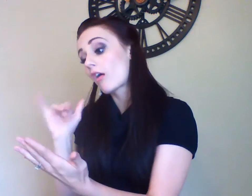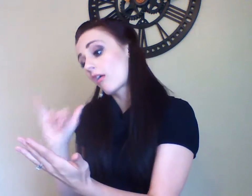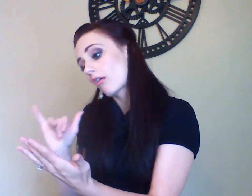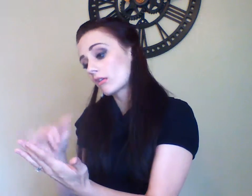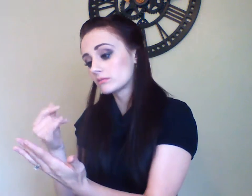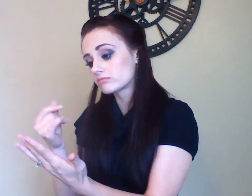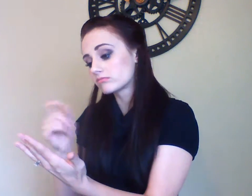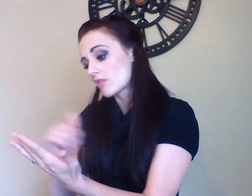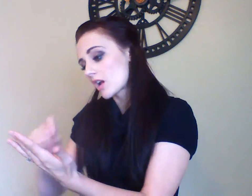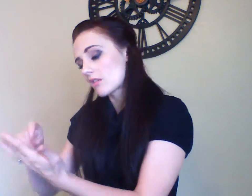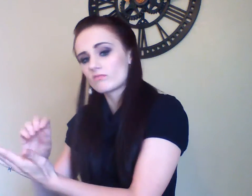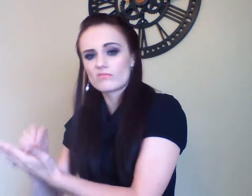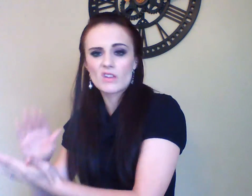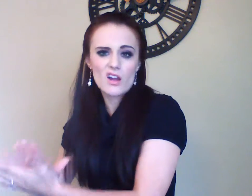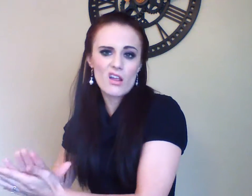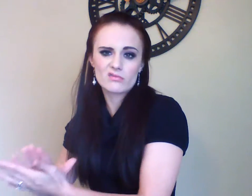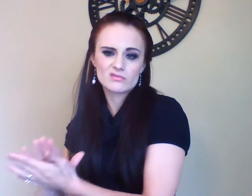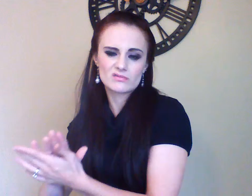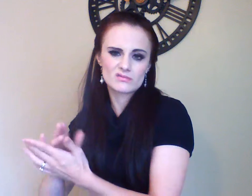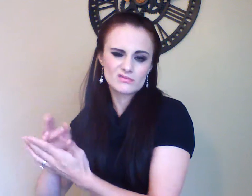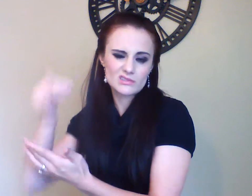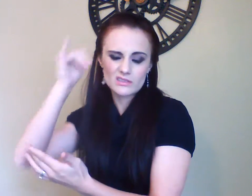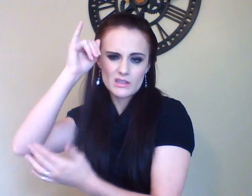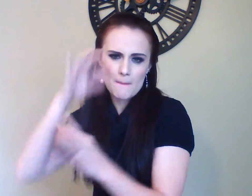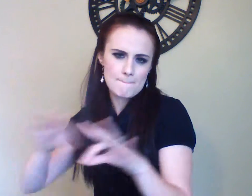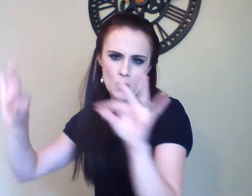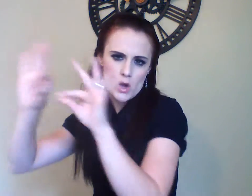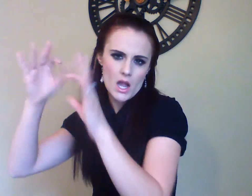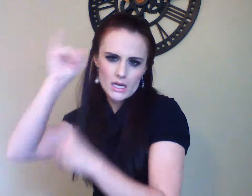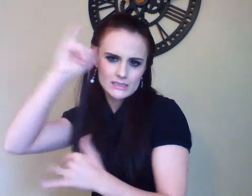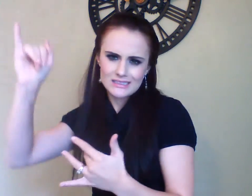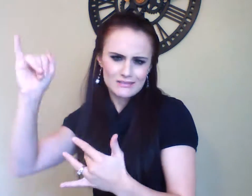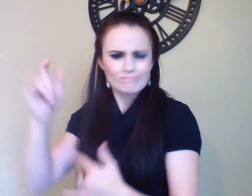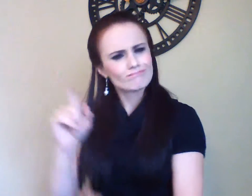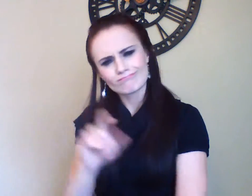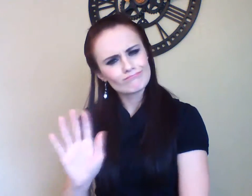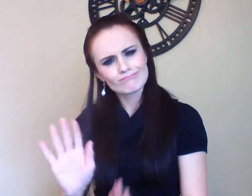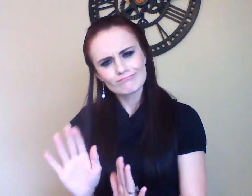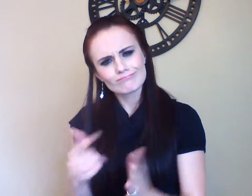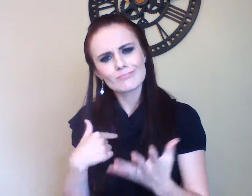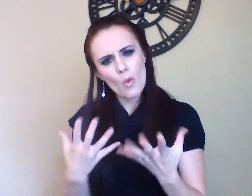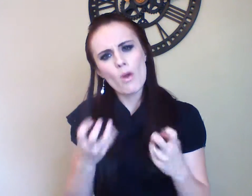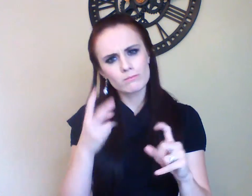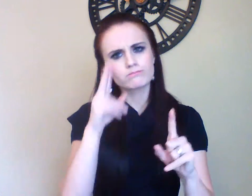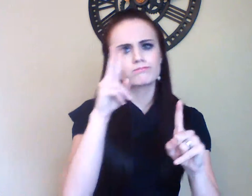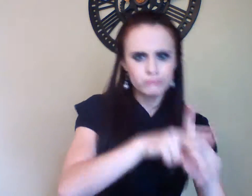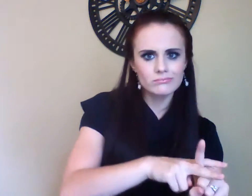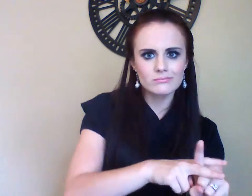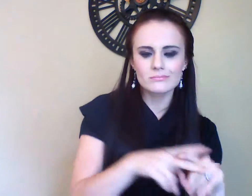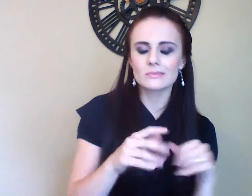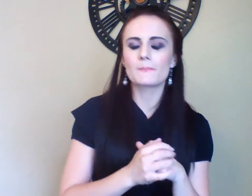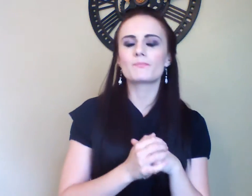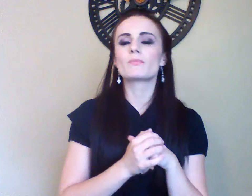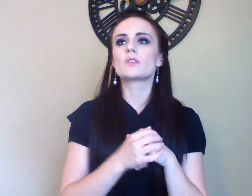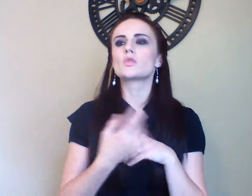to do a real research project. So they look at these titles and main ideas, and then they go off and